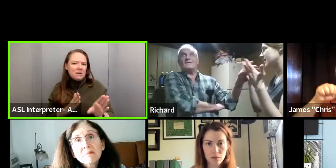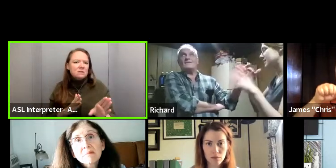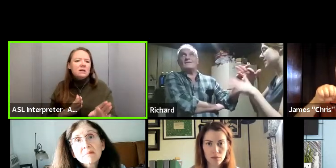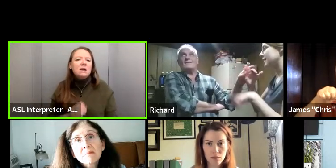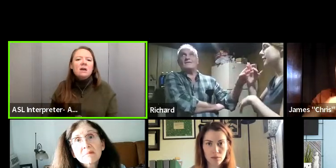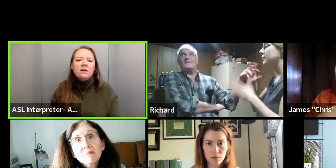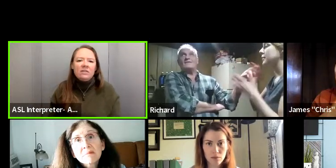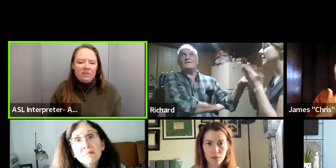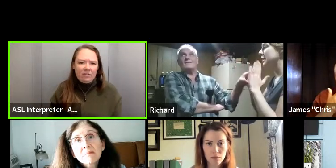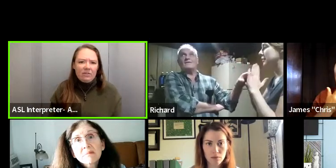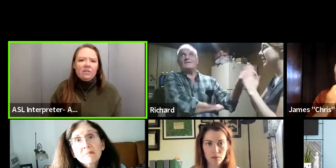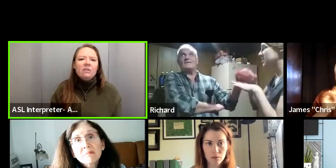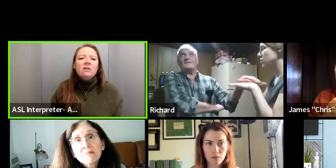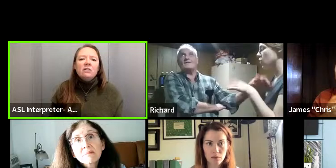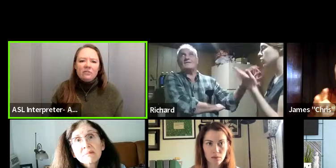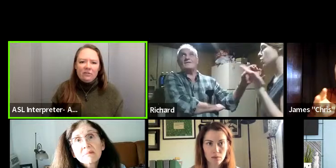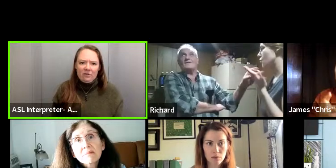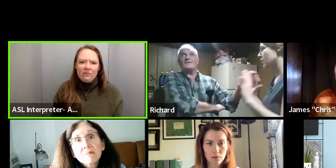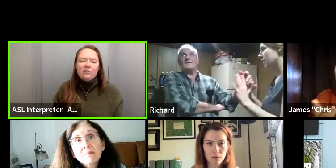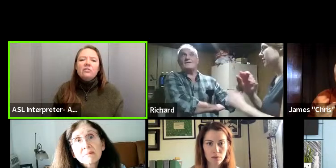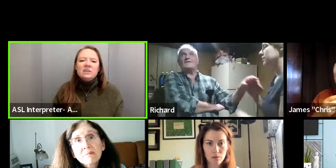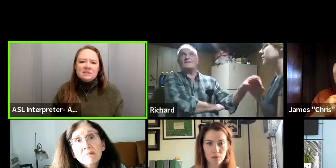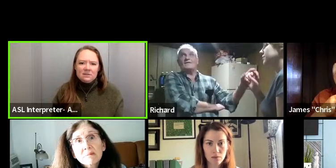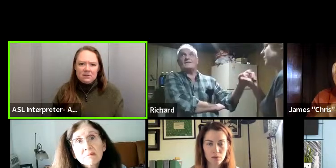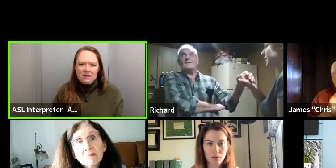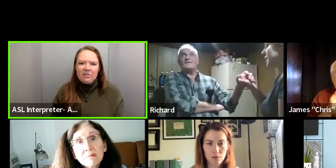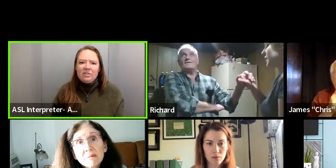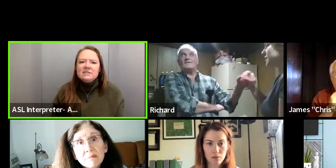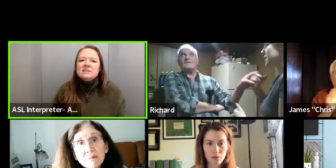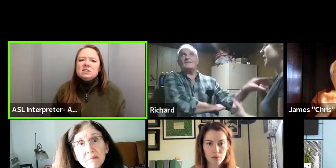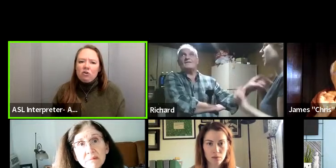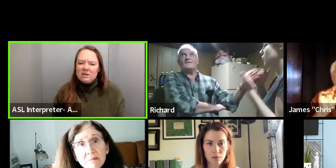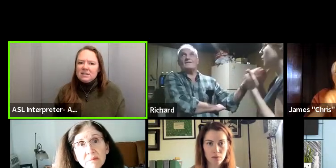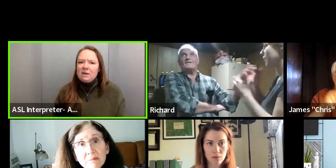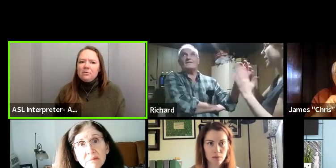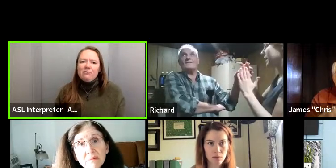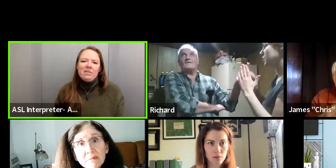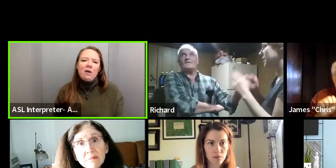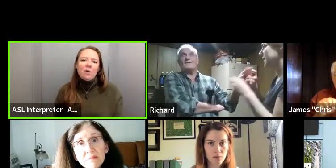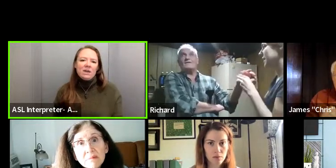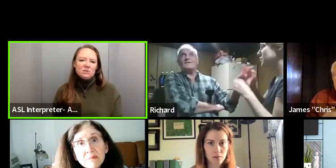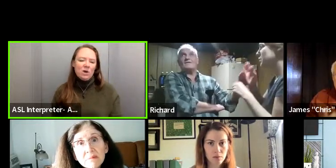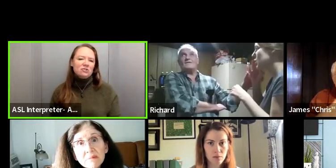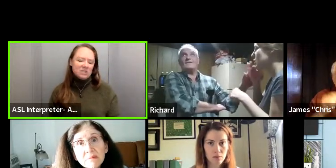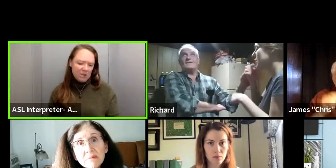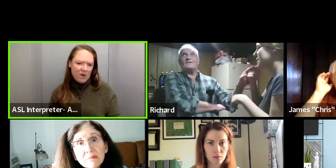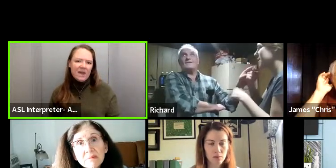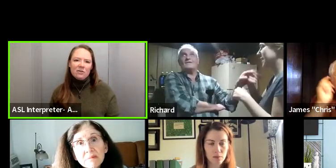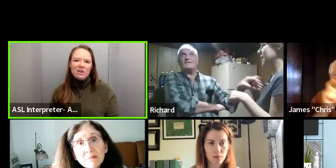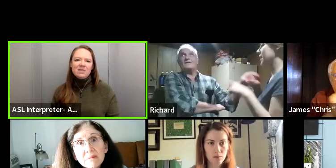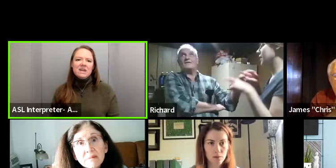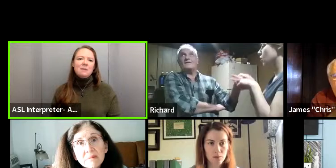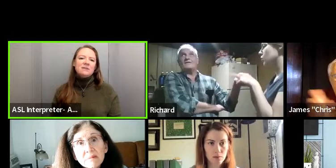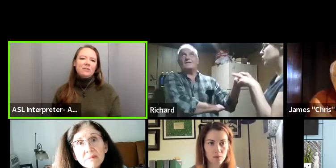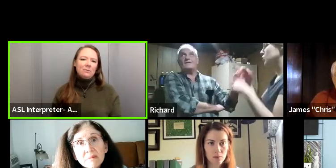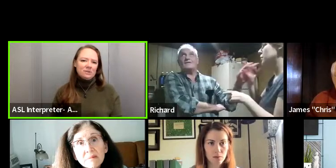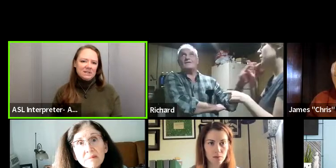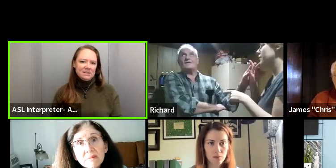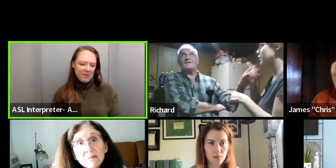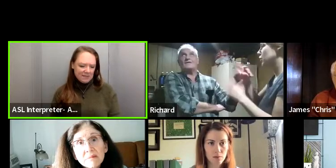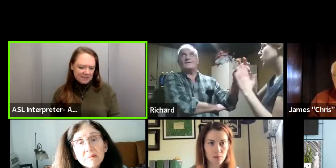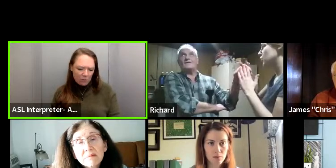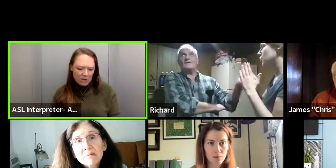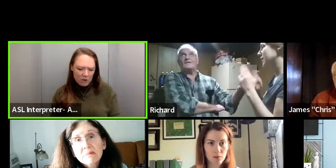webinar? That makes sense, Corey. I'll go ahead and read the participants. This is Chris. I prefer that way as well. Just go ahead and read the names of